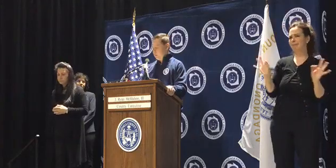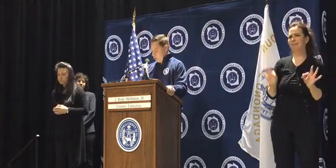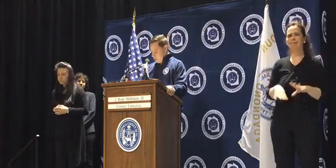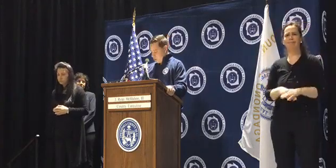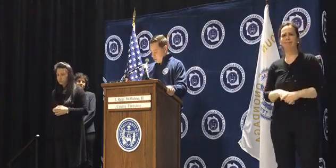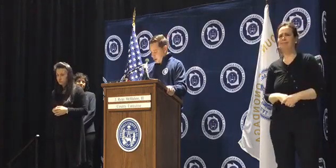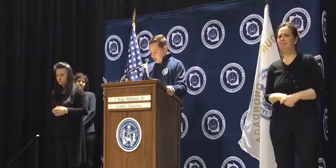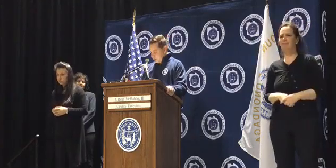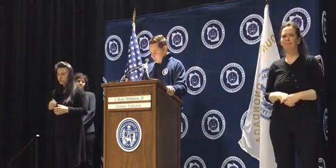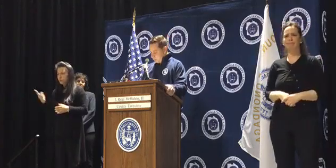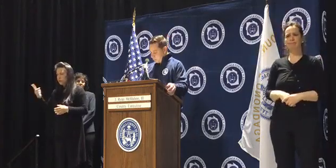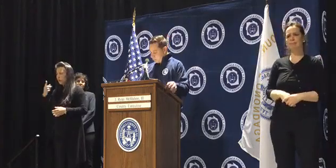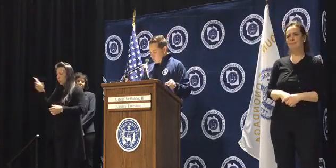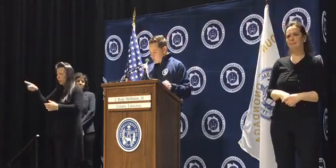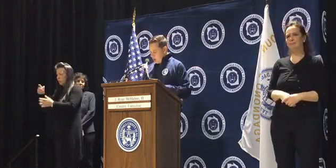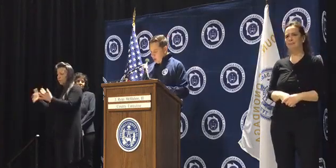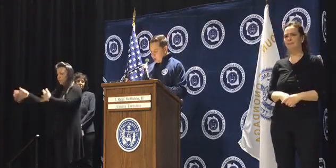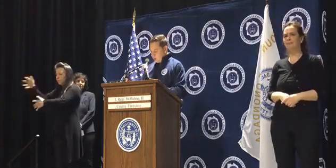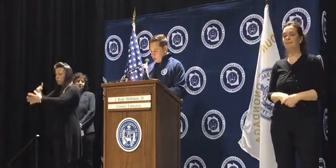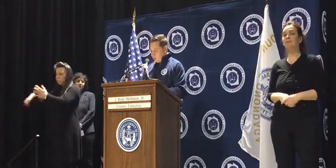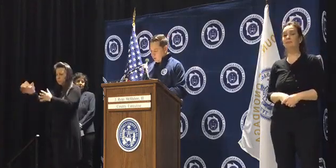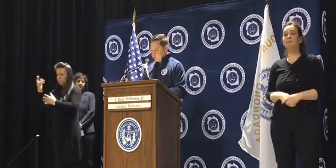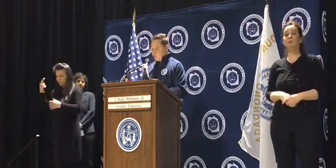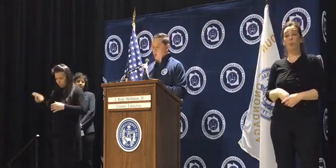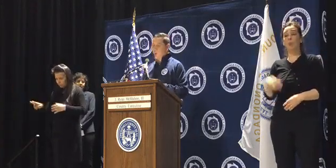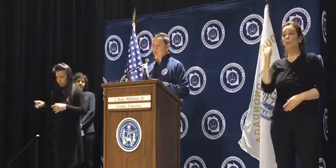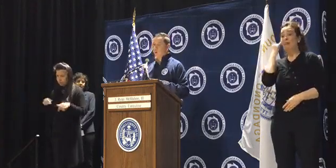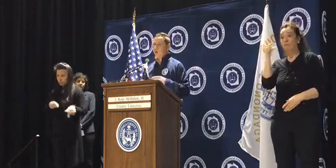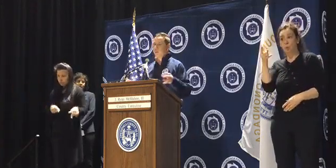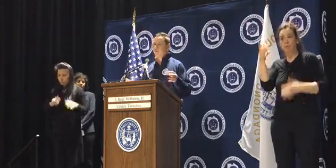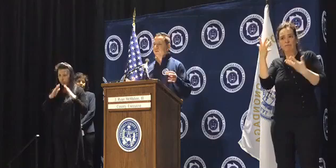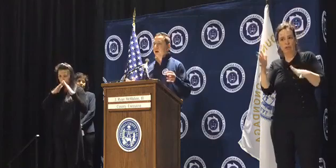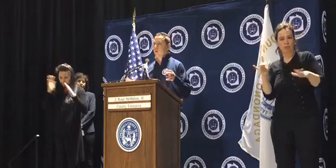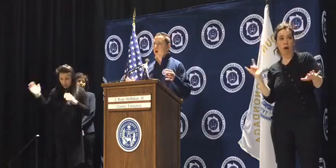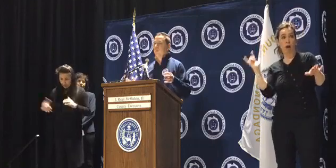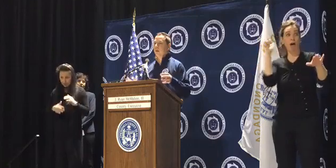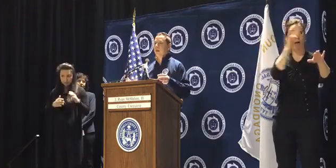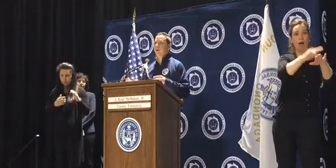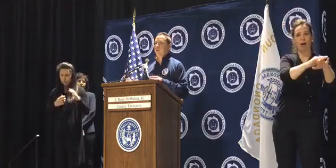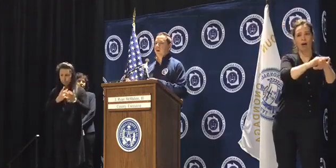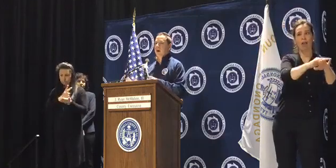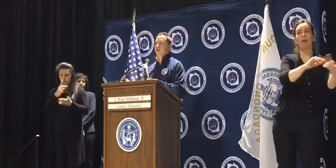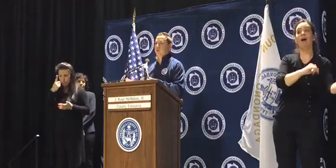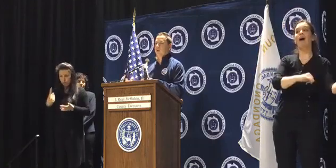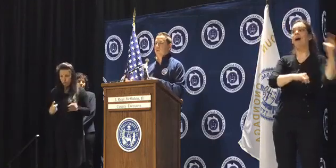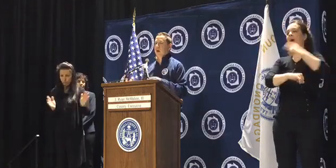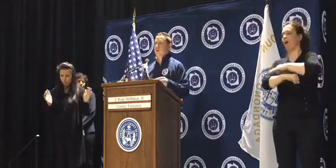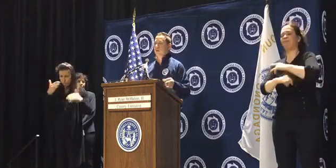that. Okay? This is what we're doing. This is how our plan is